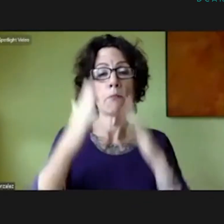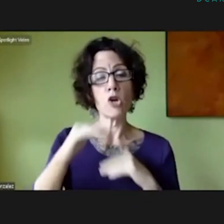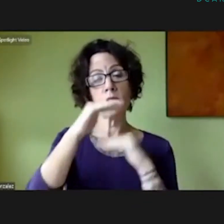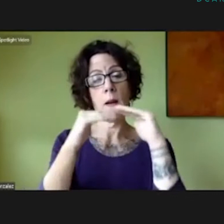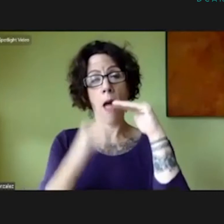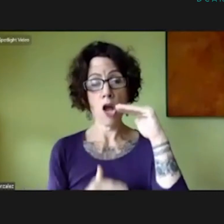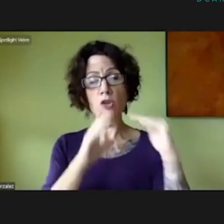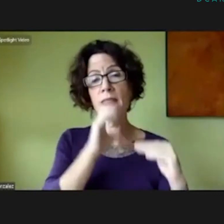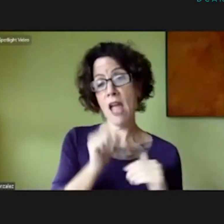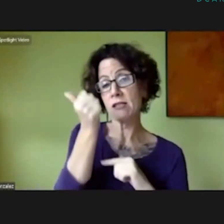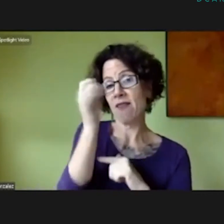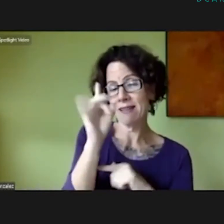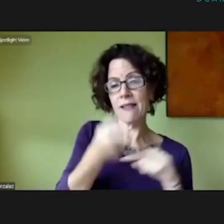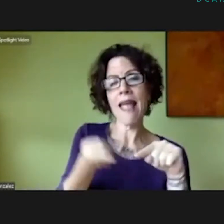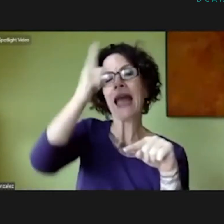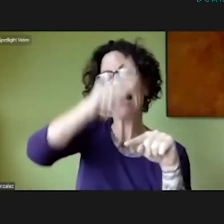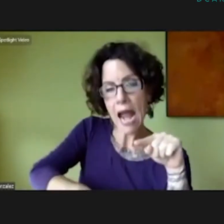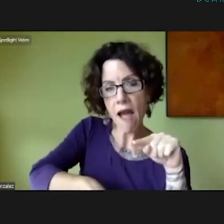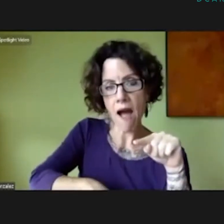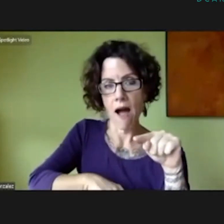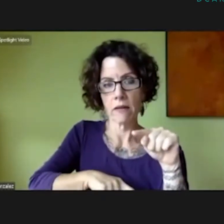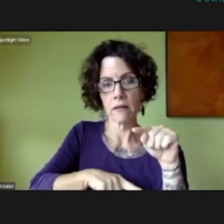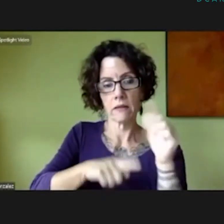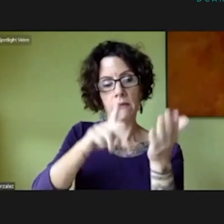Any person under the age of 18 cannot